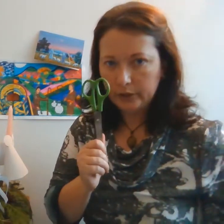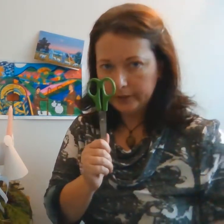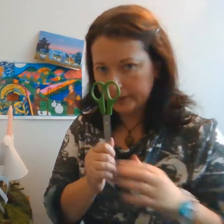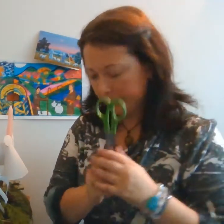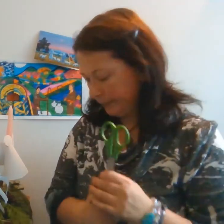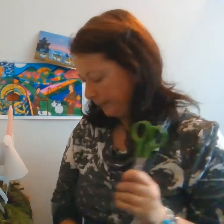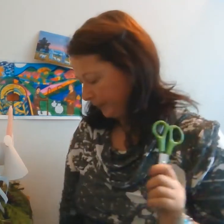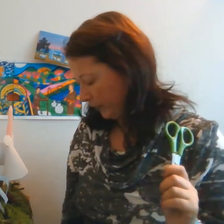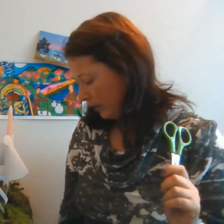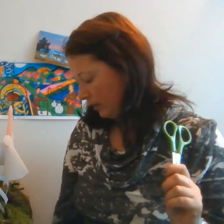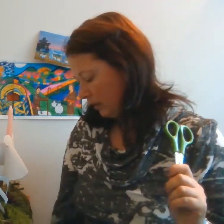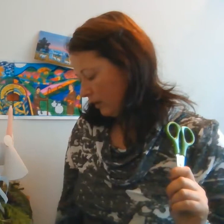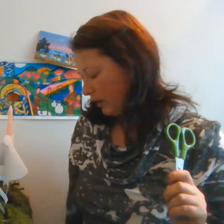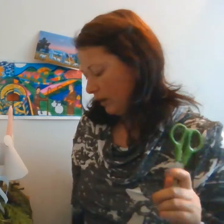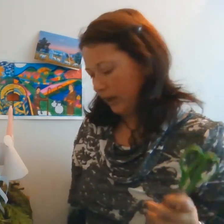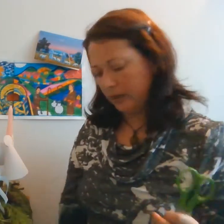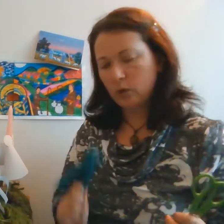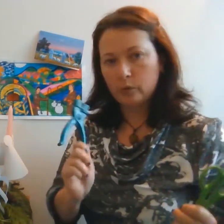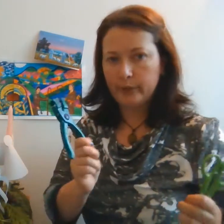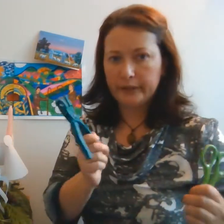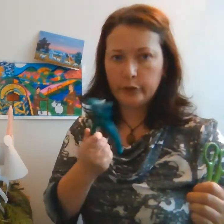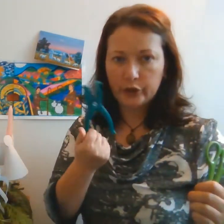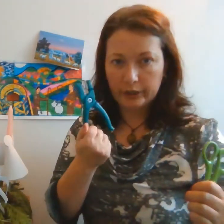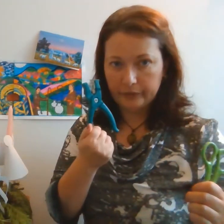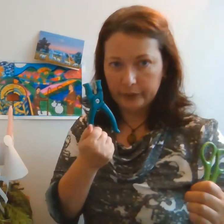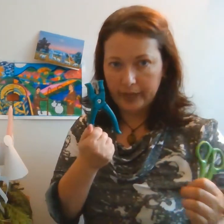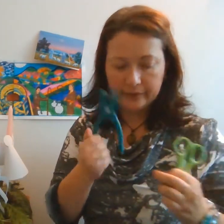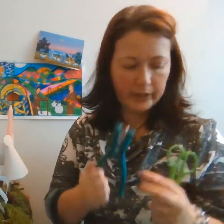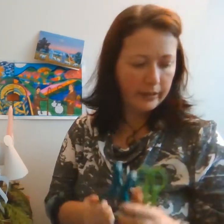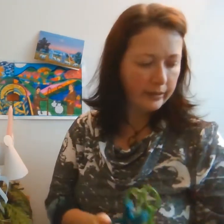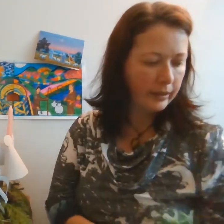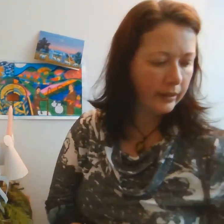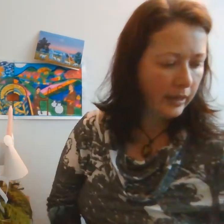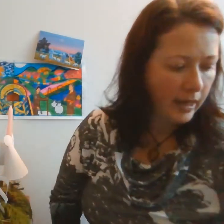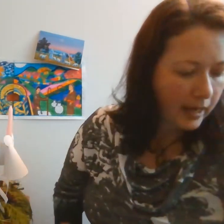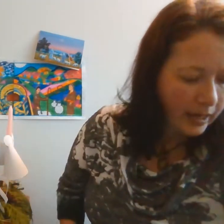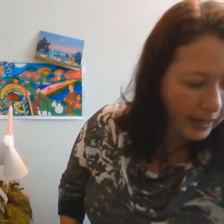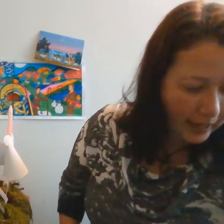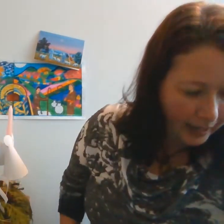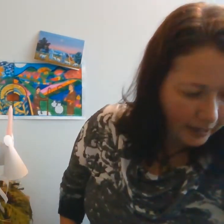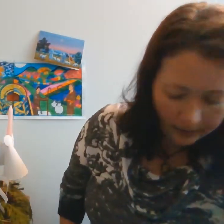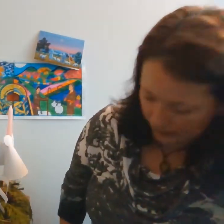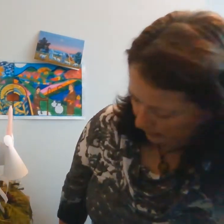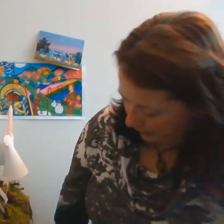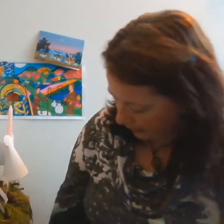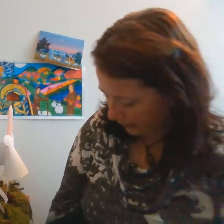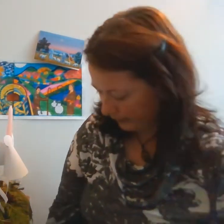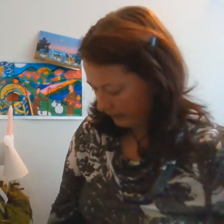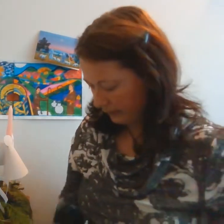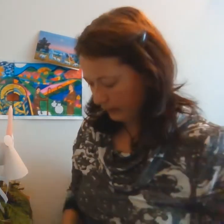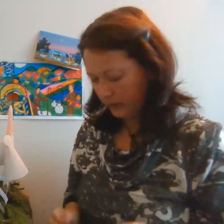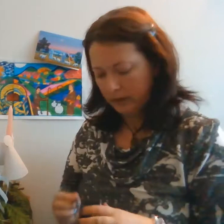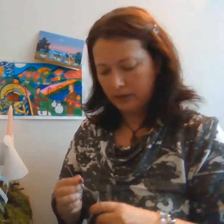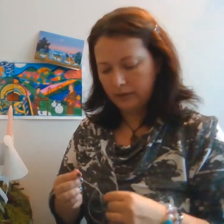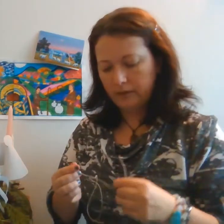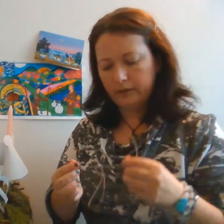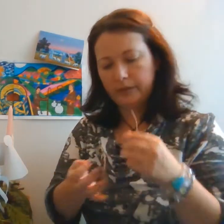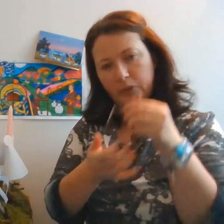scissors, a hole punch if you have it, and some